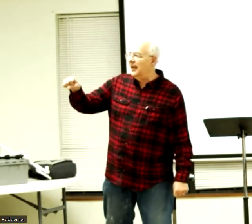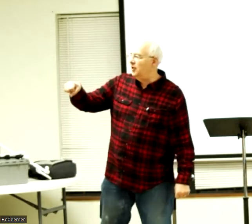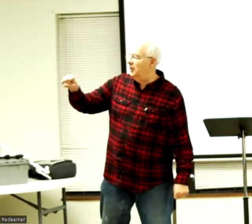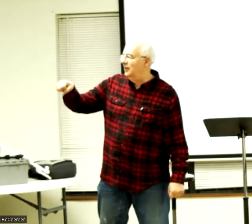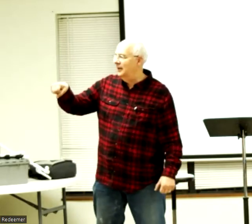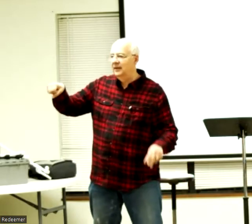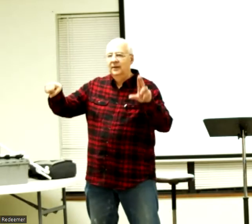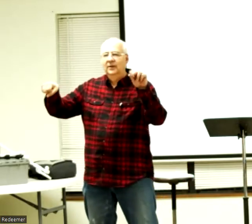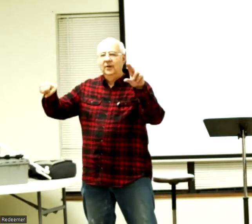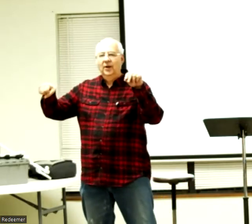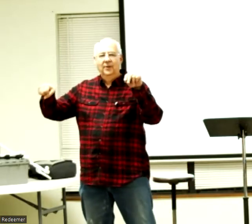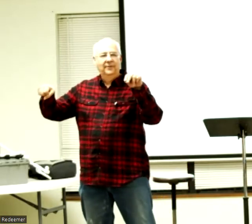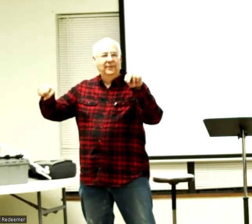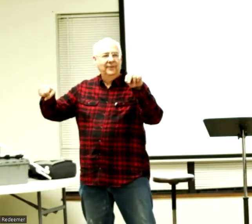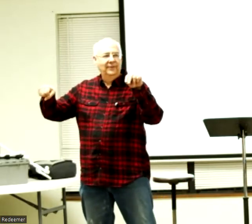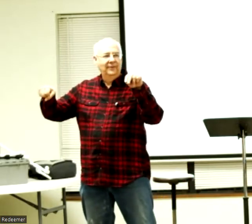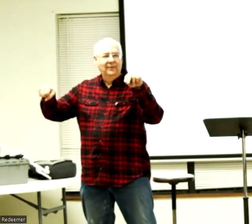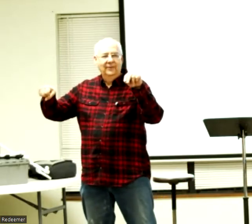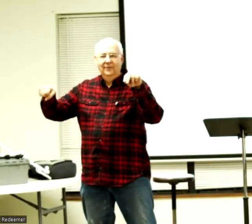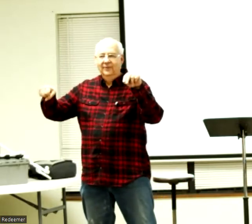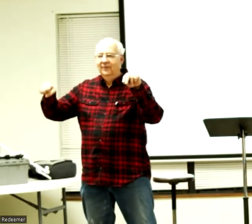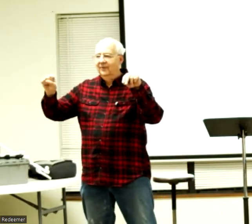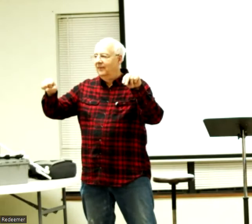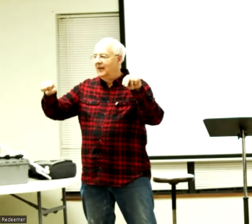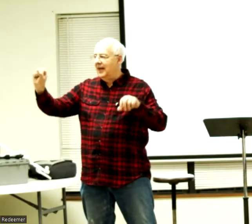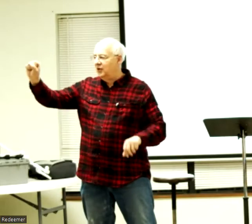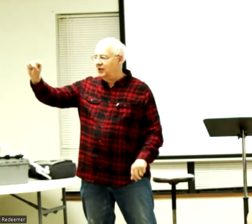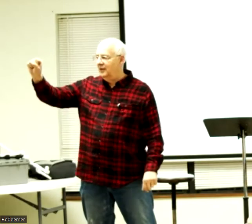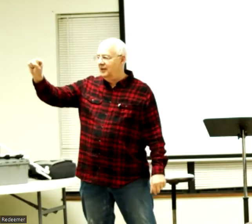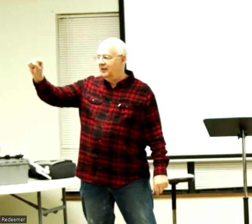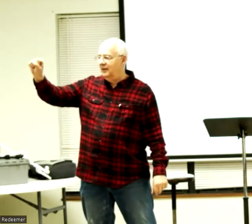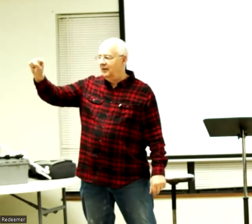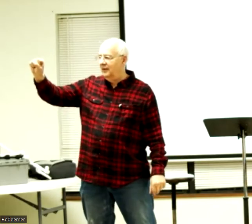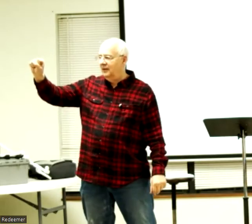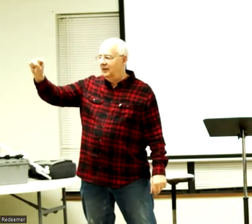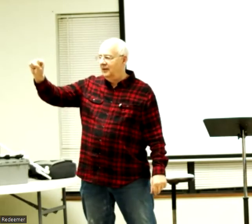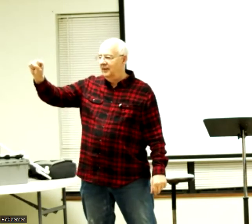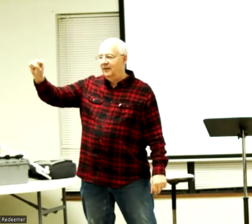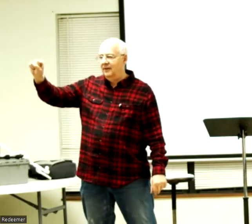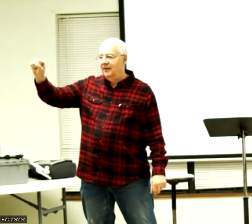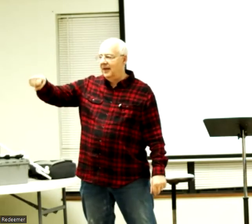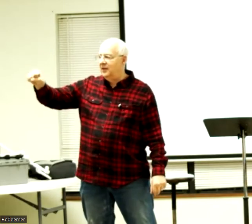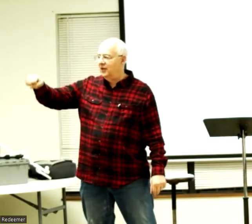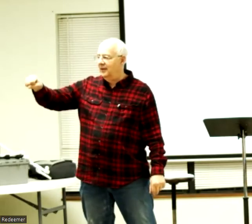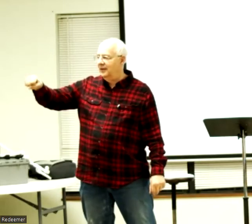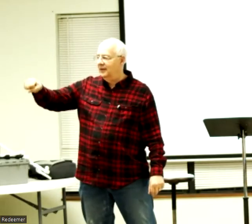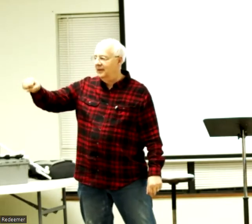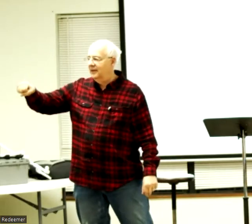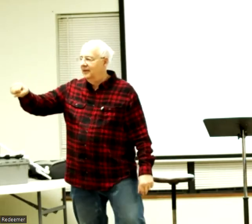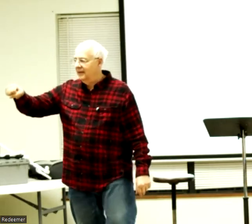Yes, no. Make that stand for yes. Yes, Oh, not the A. Yes. yes, How do you do